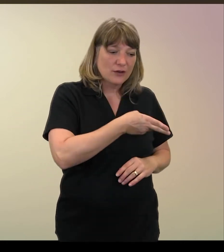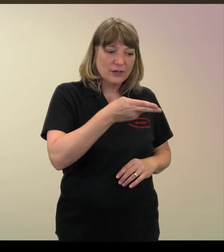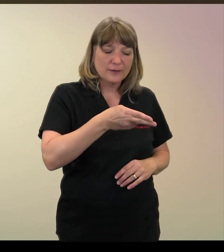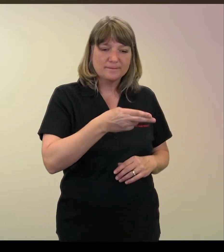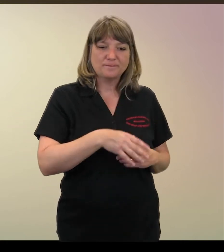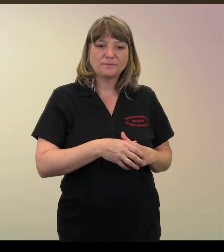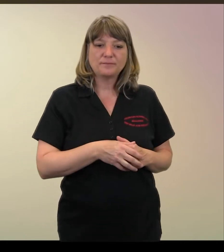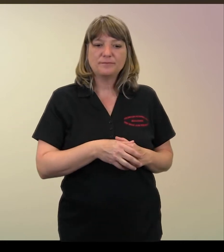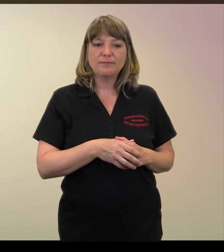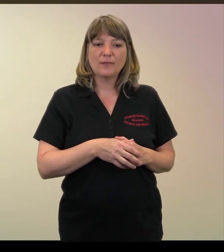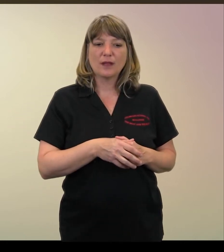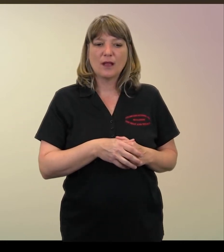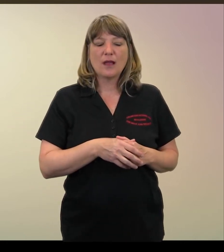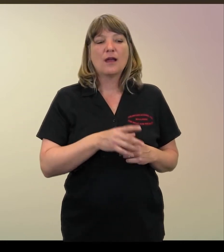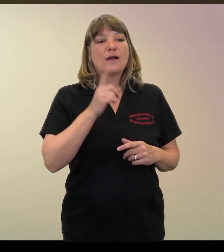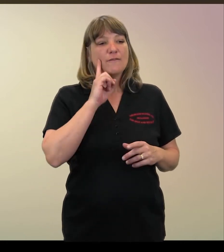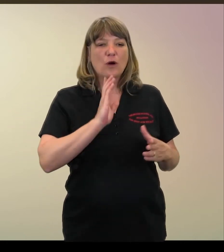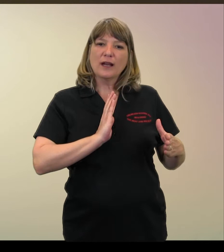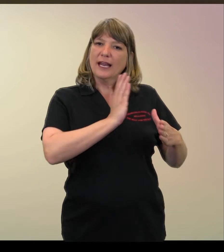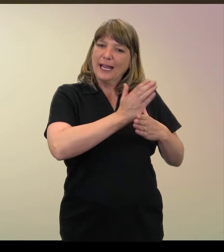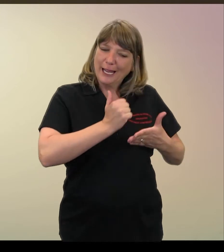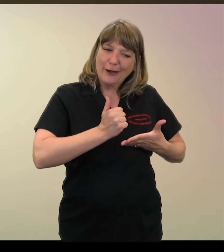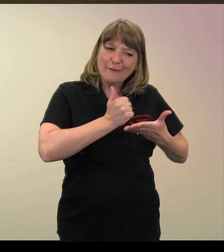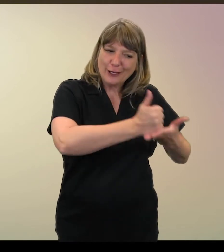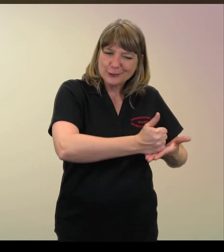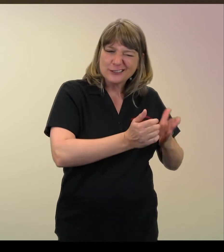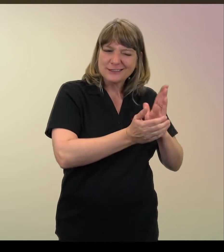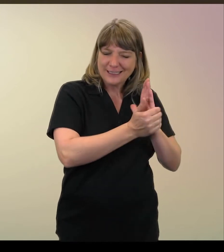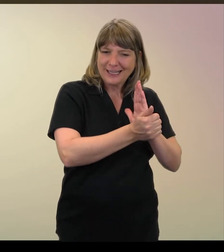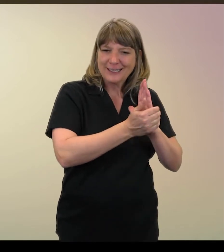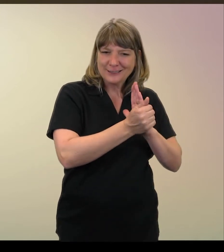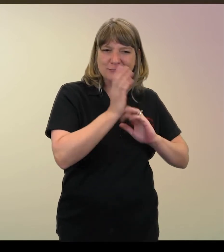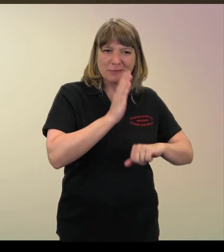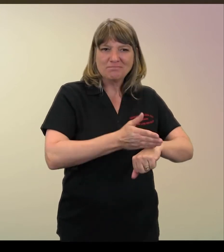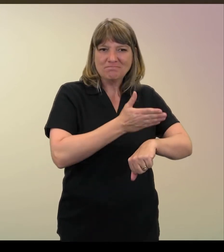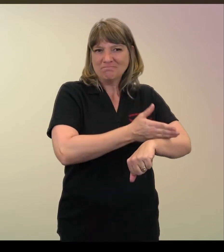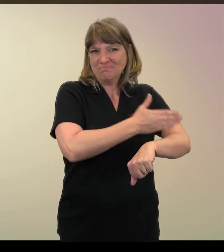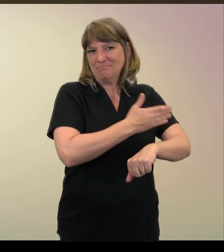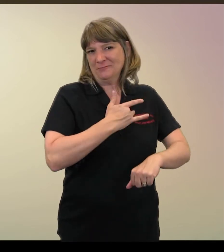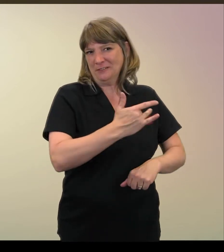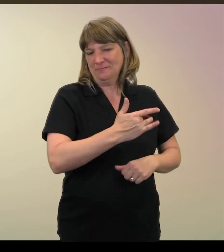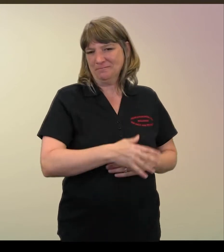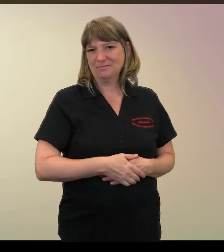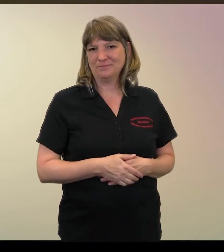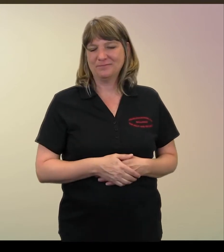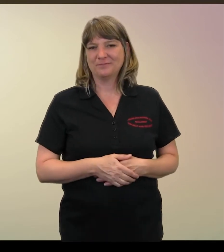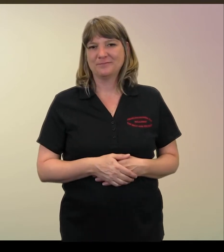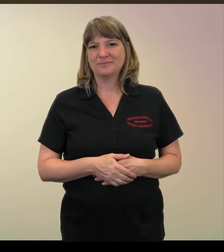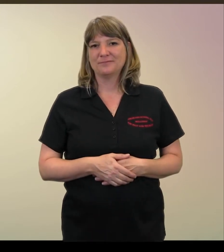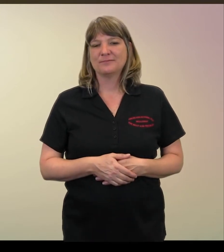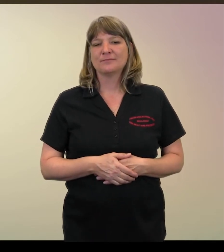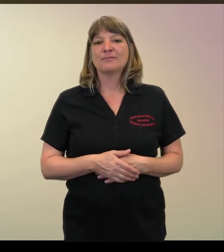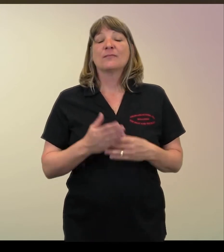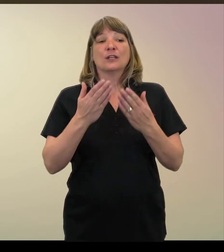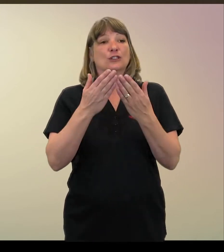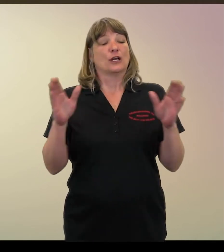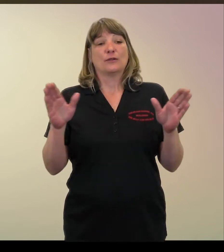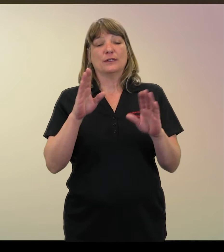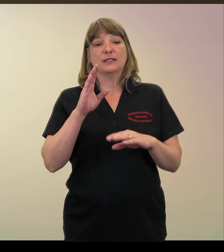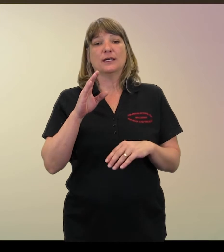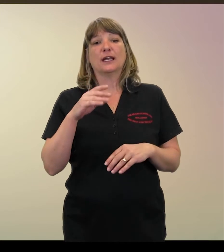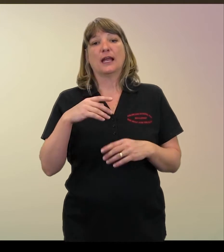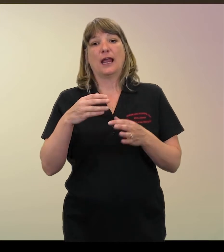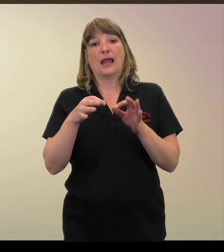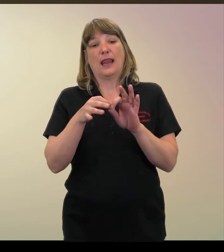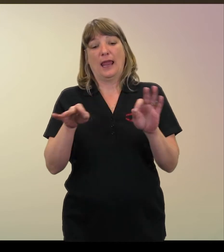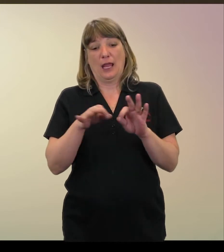deaf and hard of hearing. But with intervention, those skills typically improve. Generally speaking,